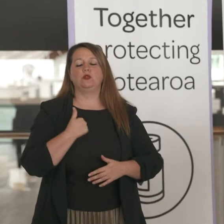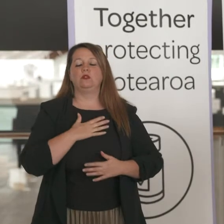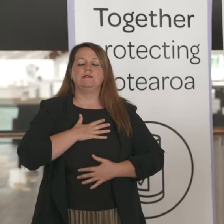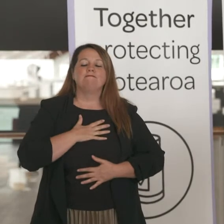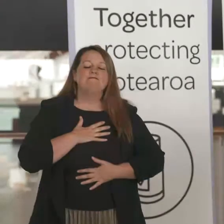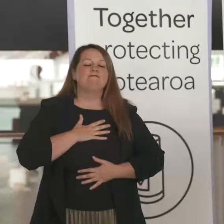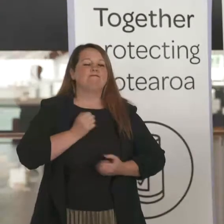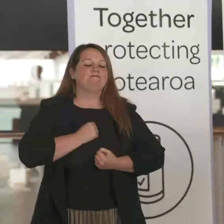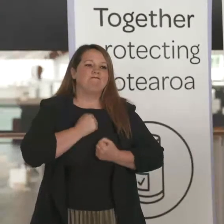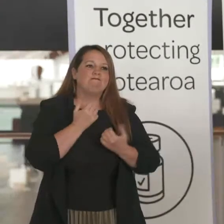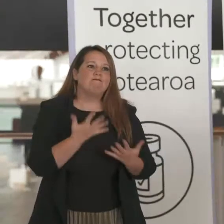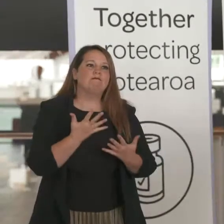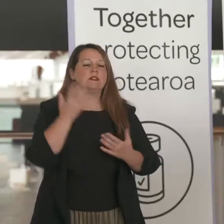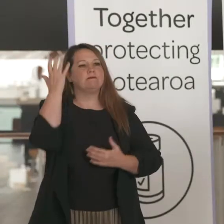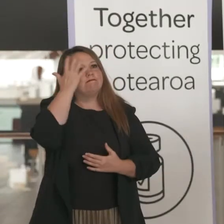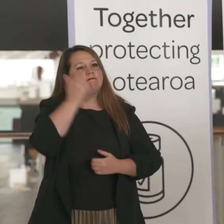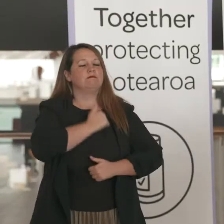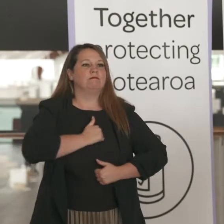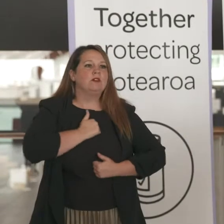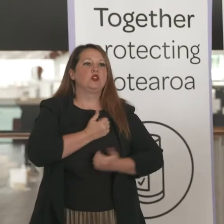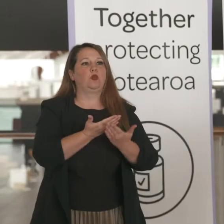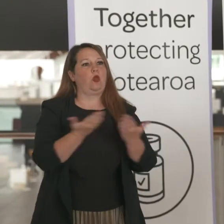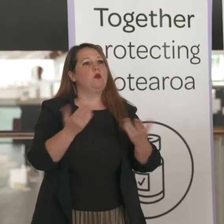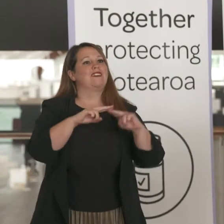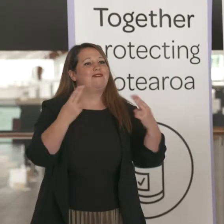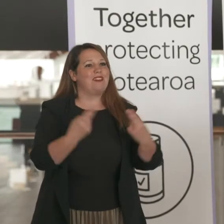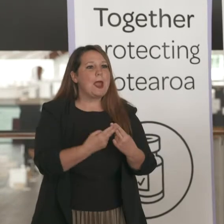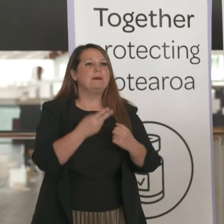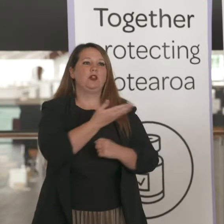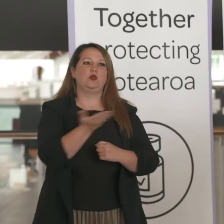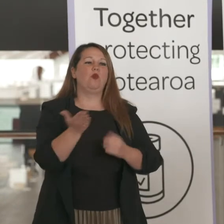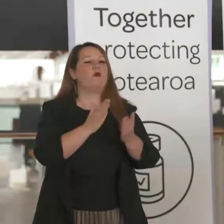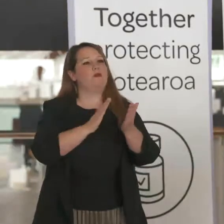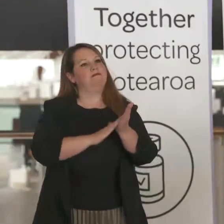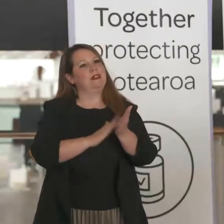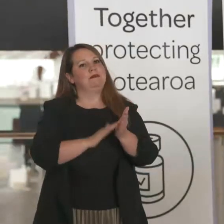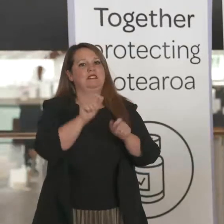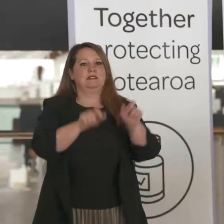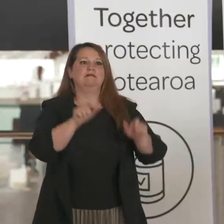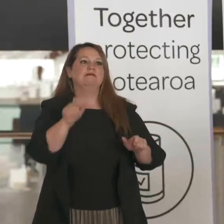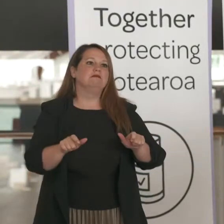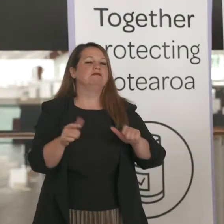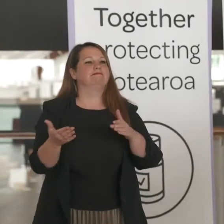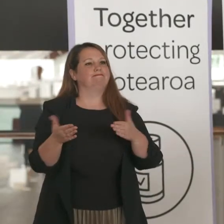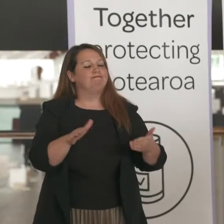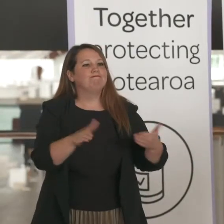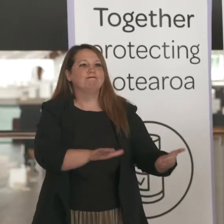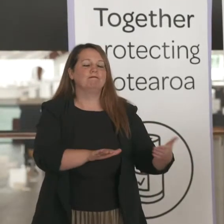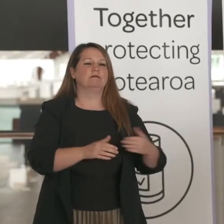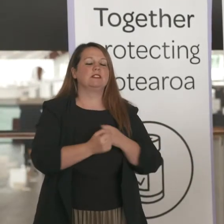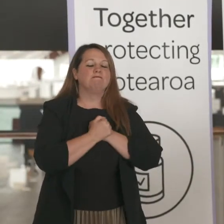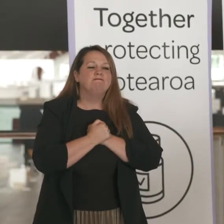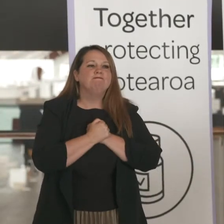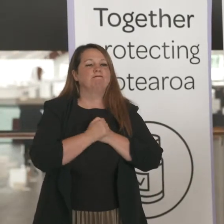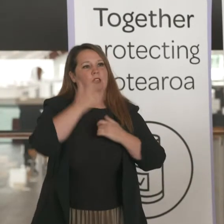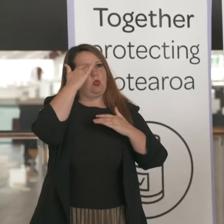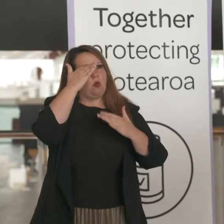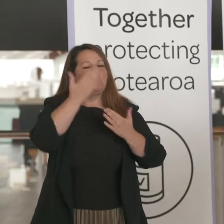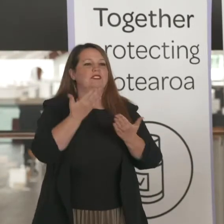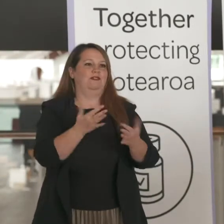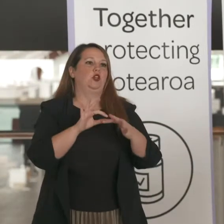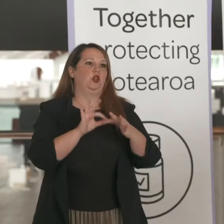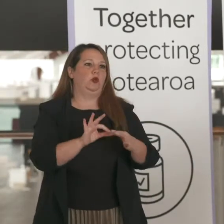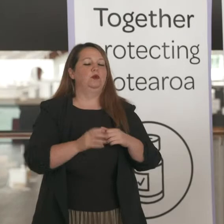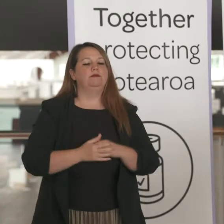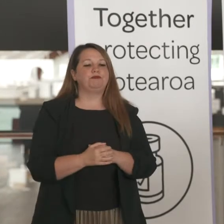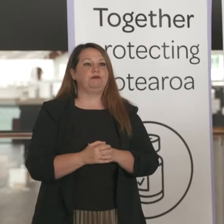to those whānau who have suffered these losses. Our thoughts are with you all. As always, further details on